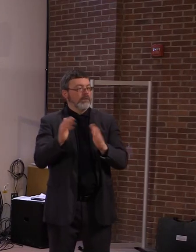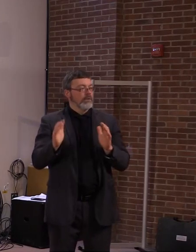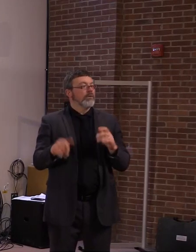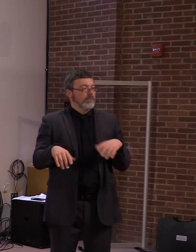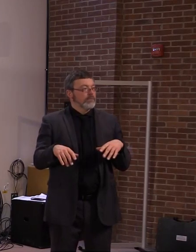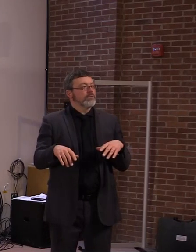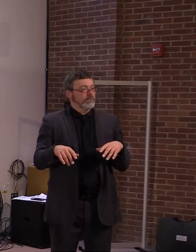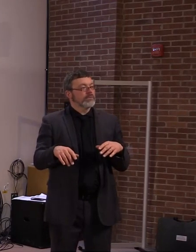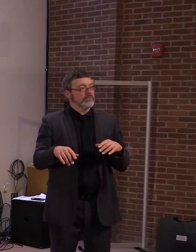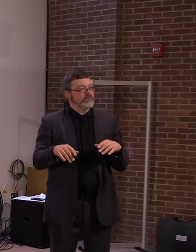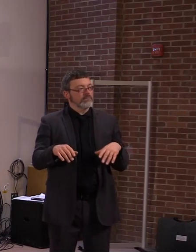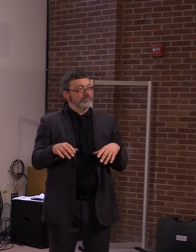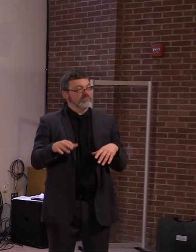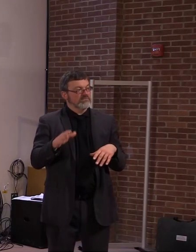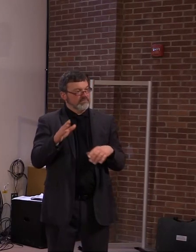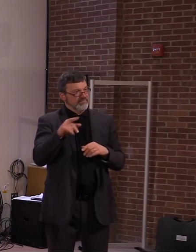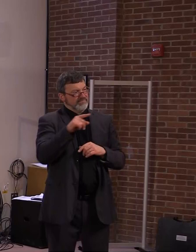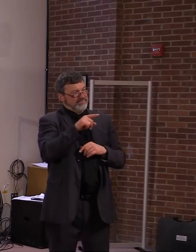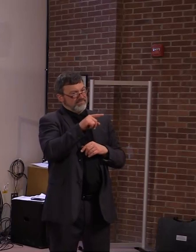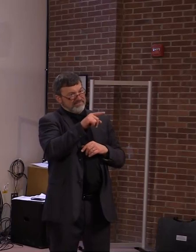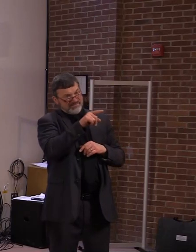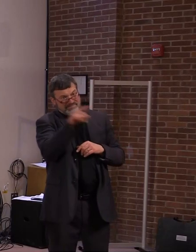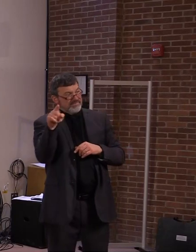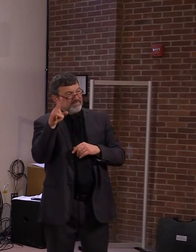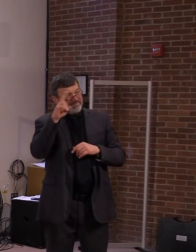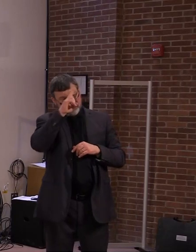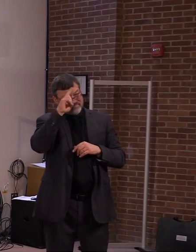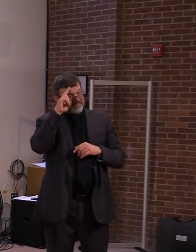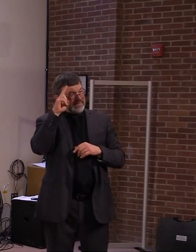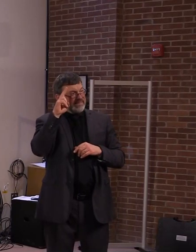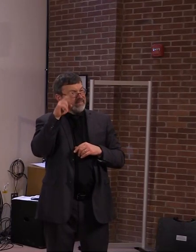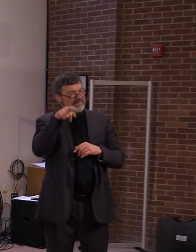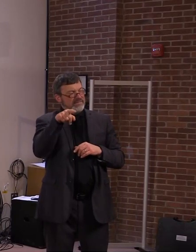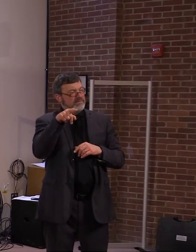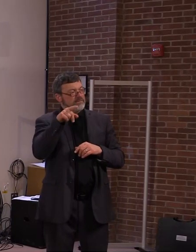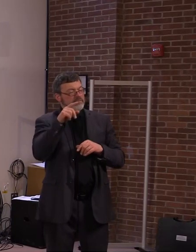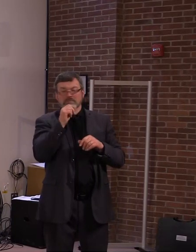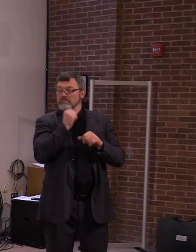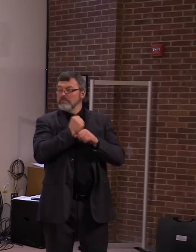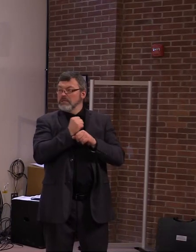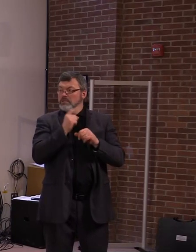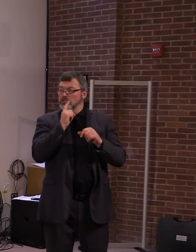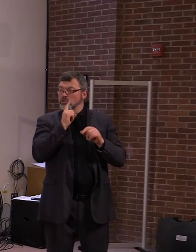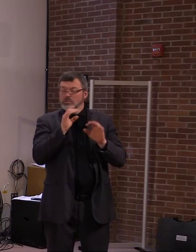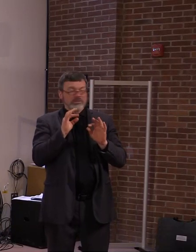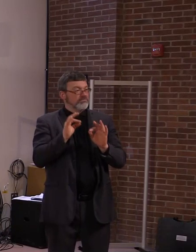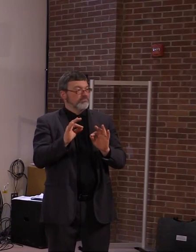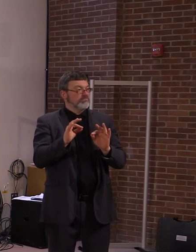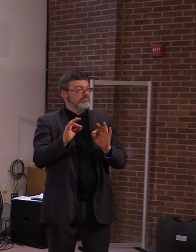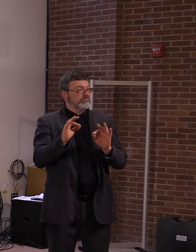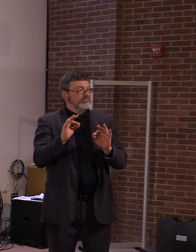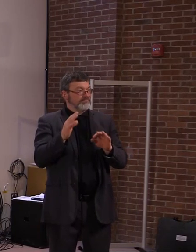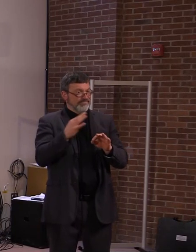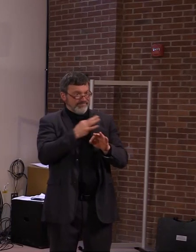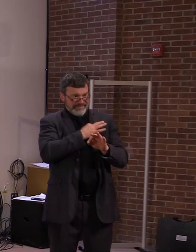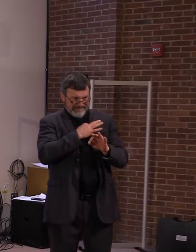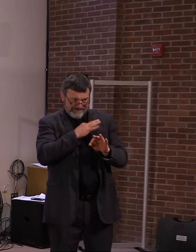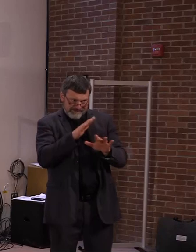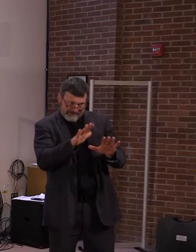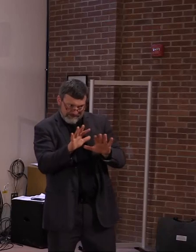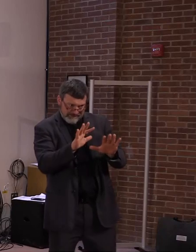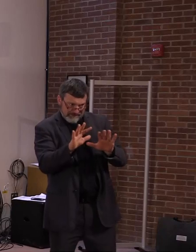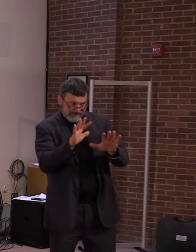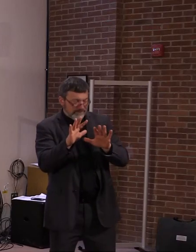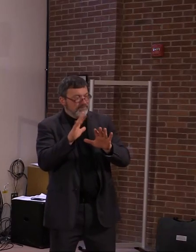they have to make sure that their help is doing well is one of the main functions that they